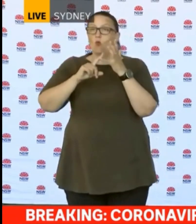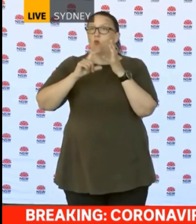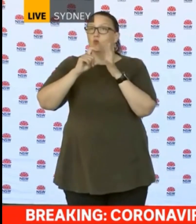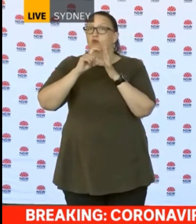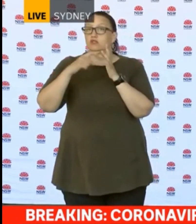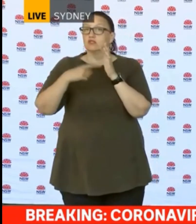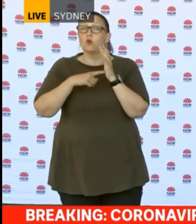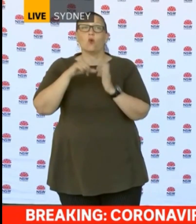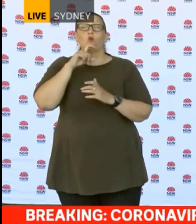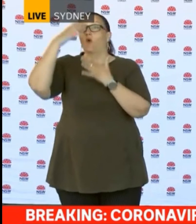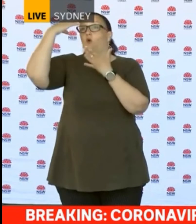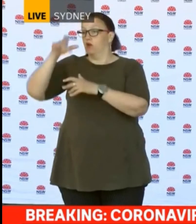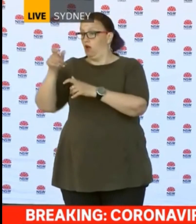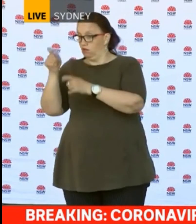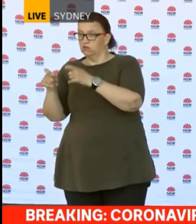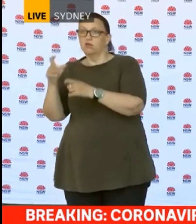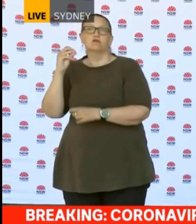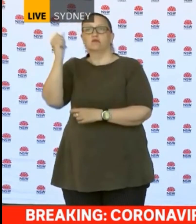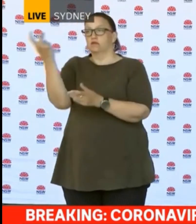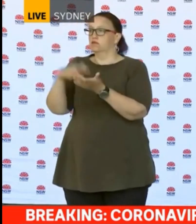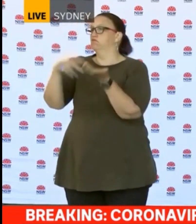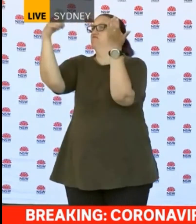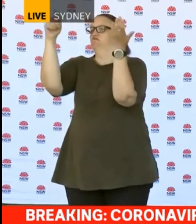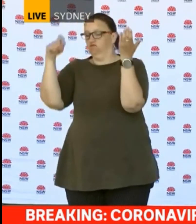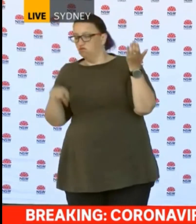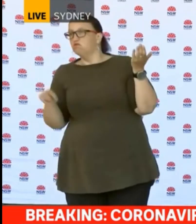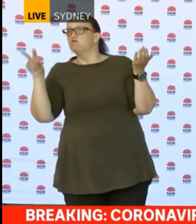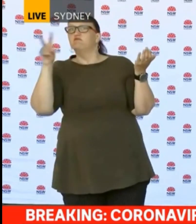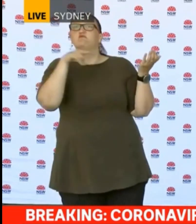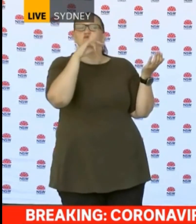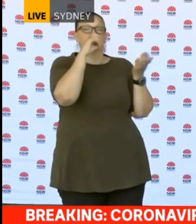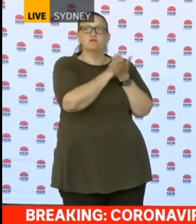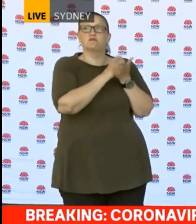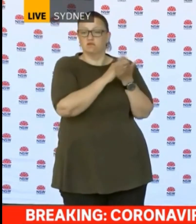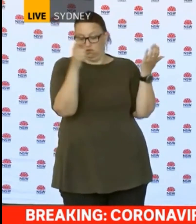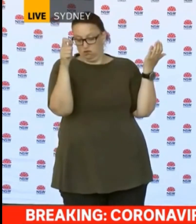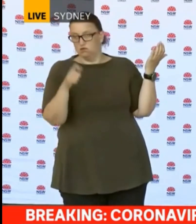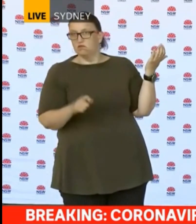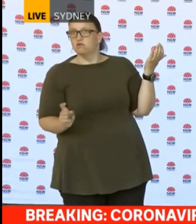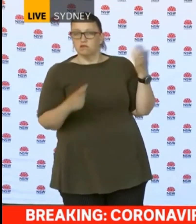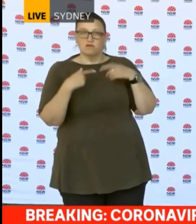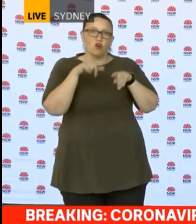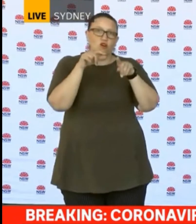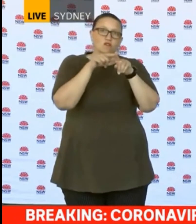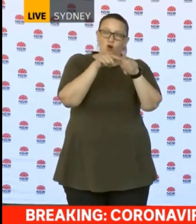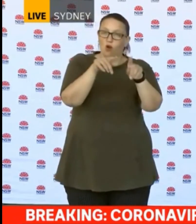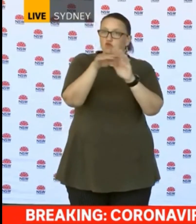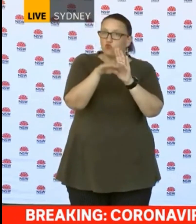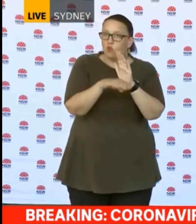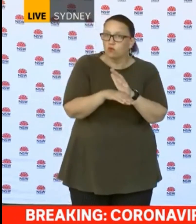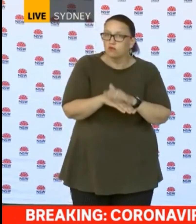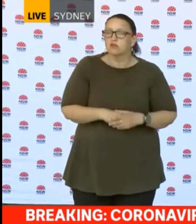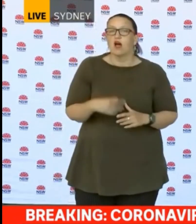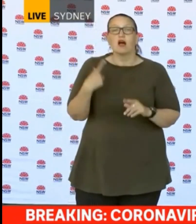our hotels to ensure compliance with all the policies and procedures, and we're also making sure that we work and